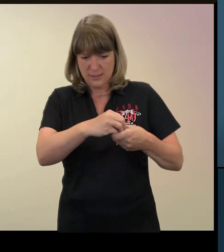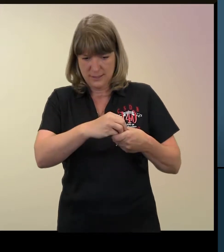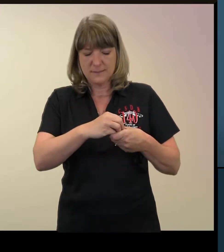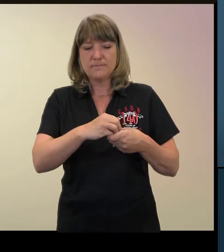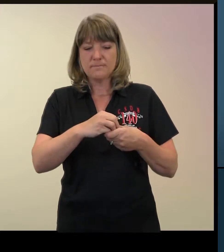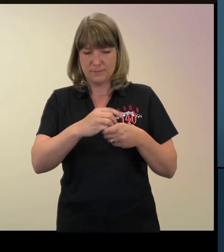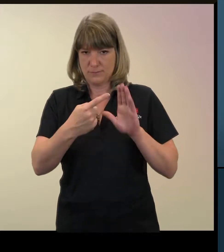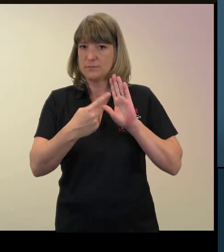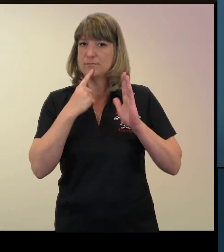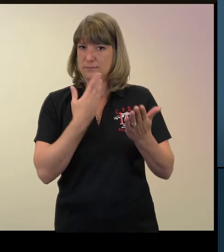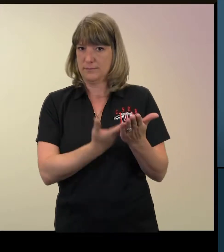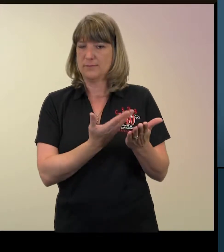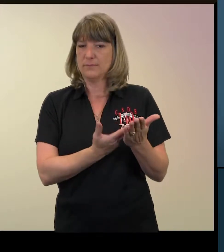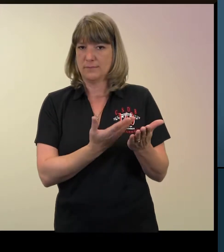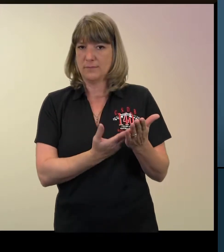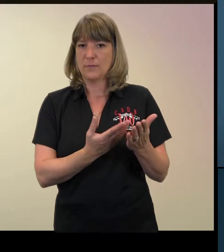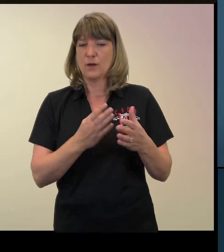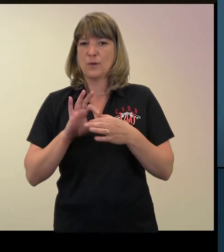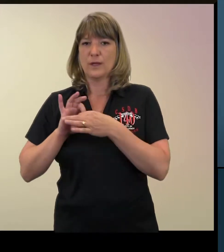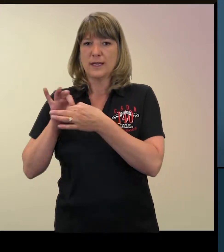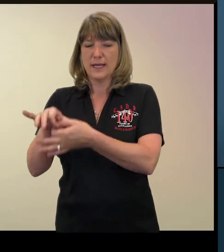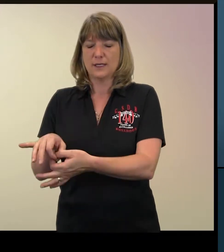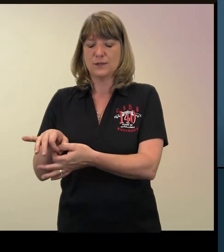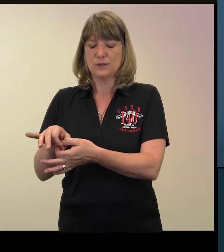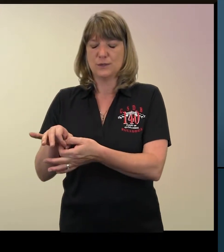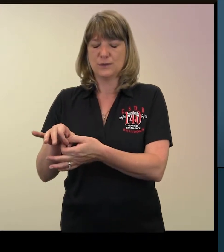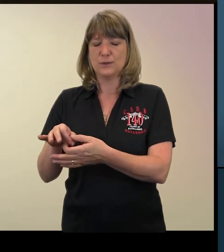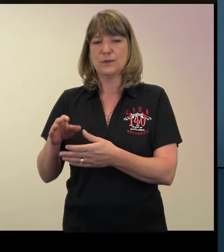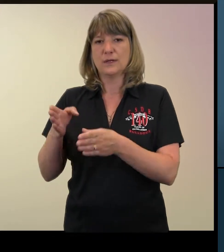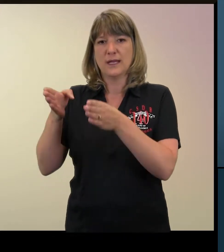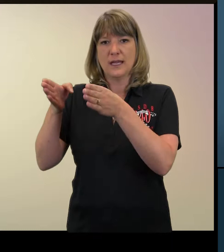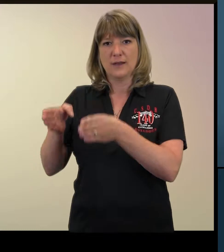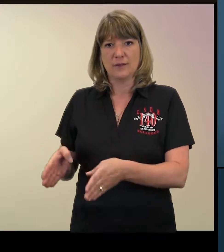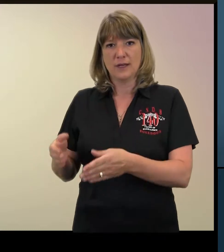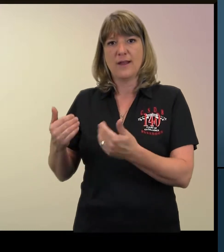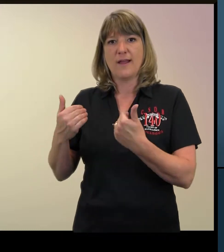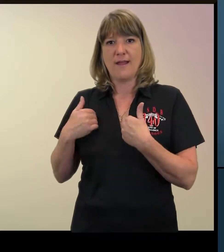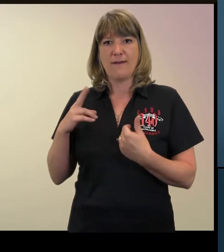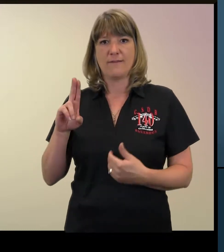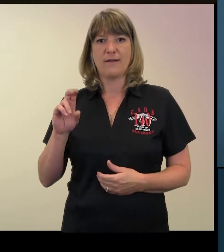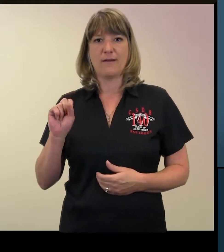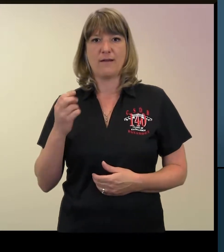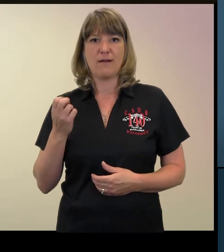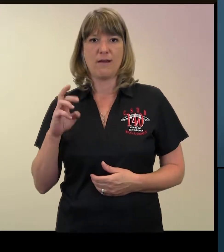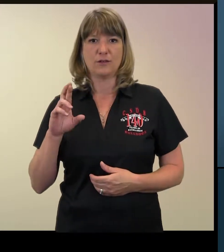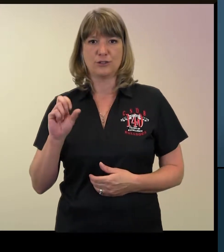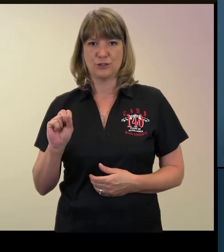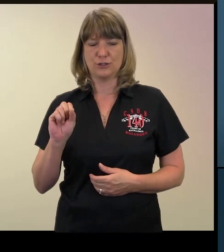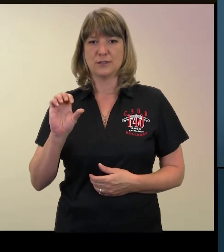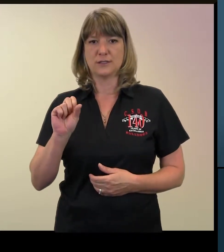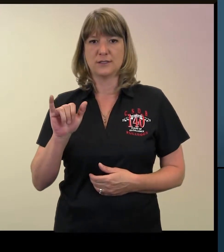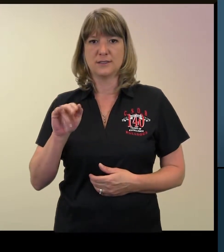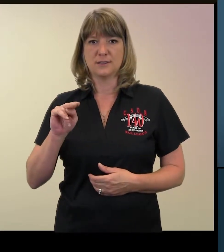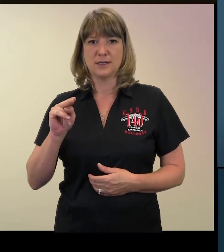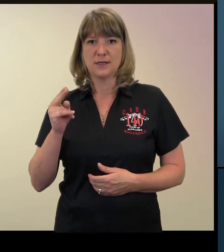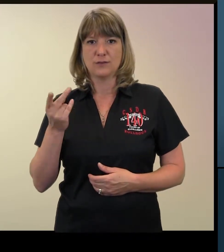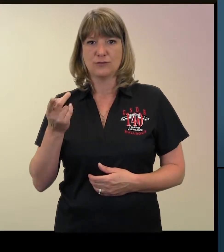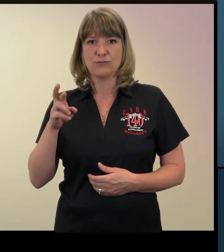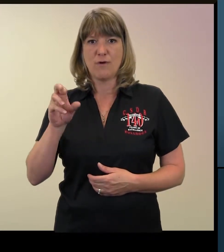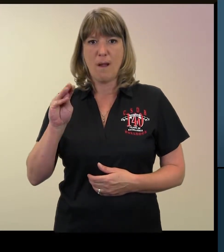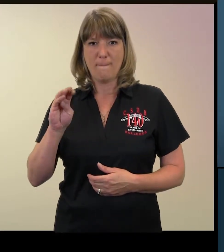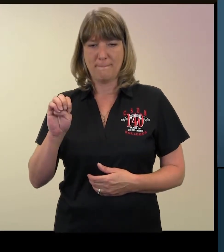higher incidence of autism among individuals with Usher syndrome. Again, for children who have